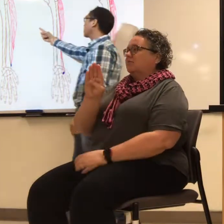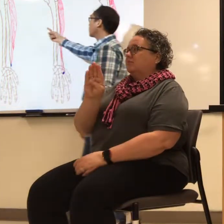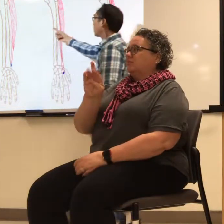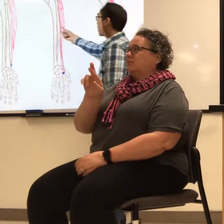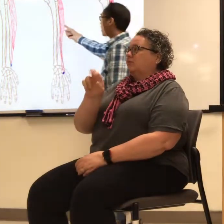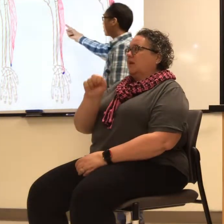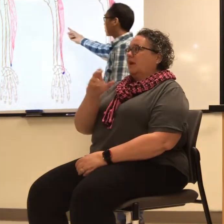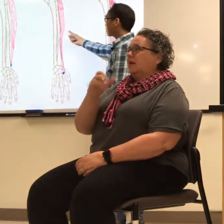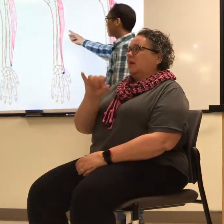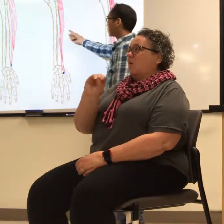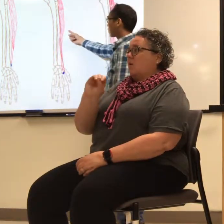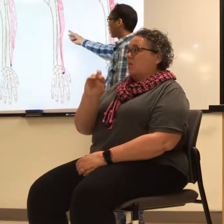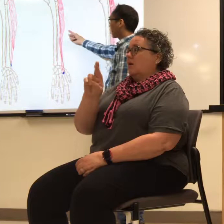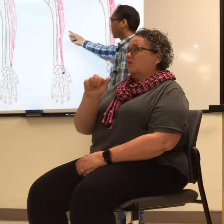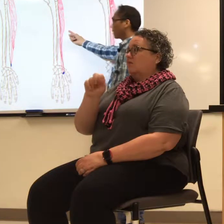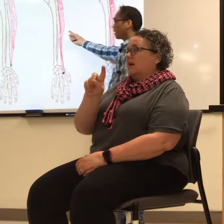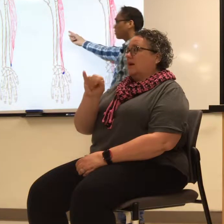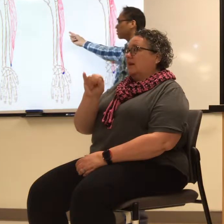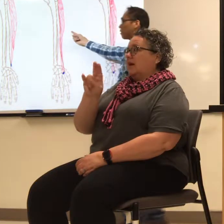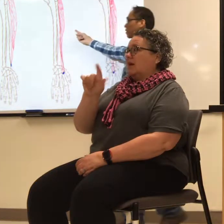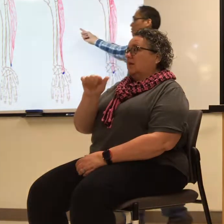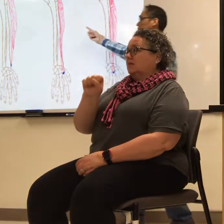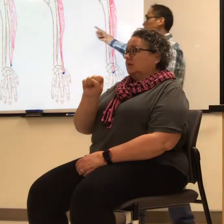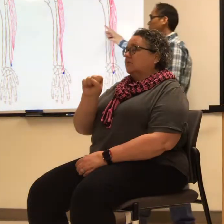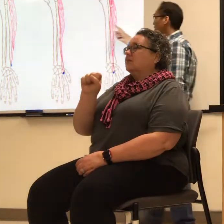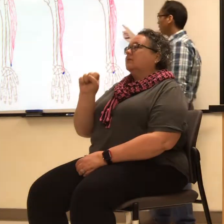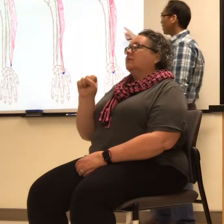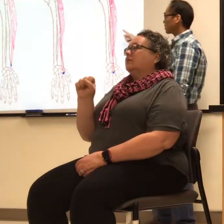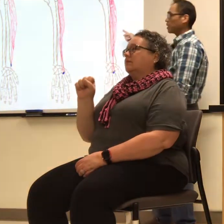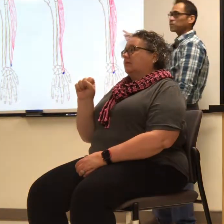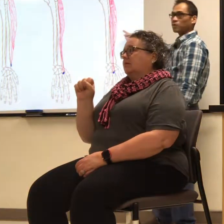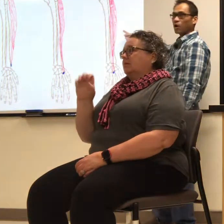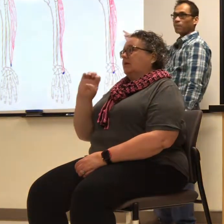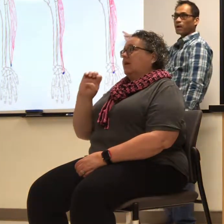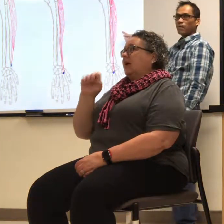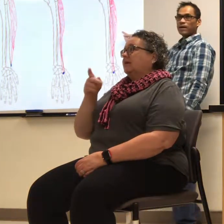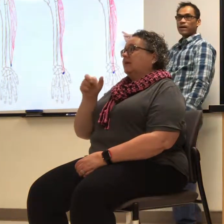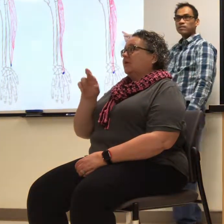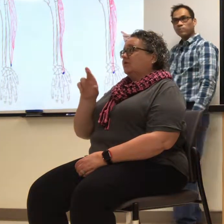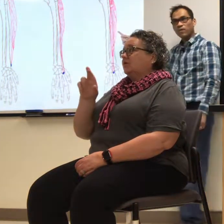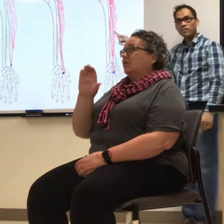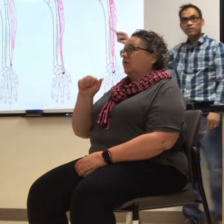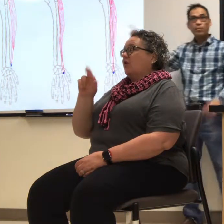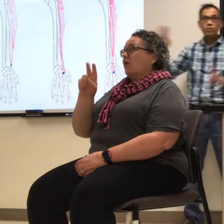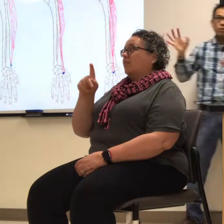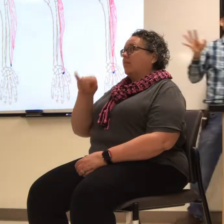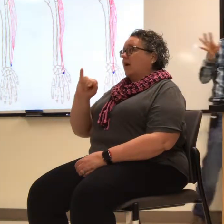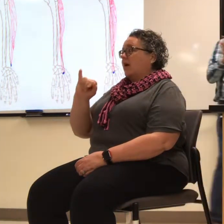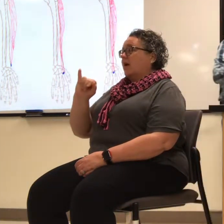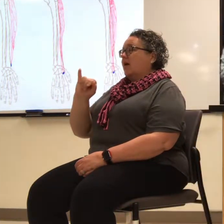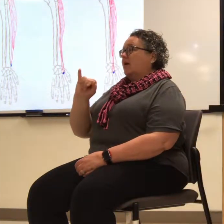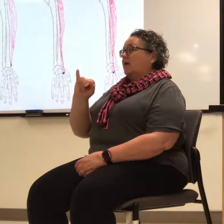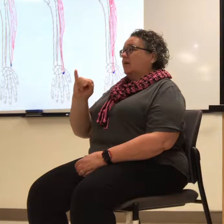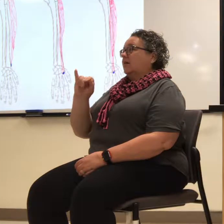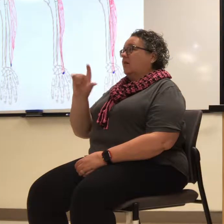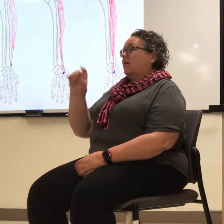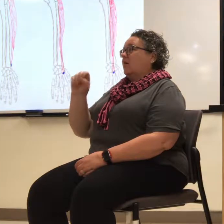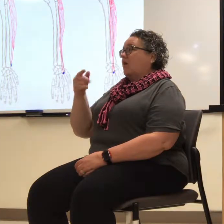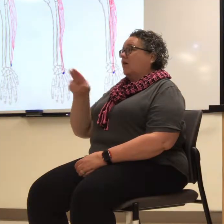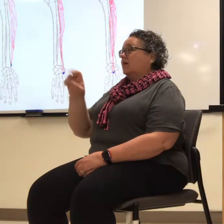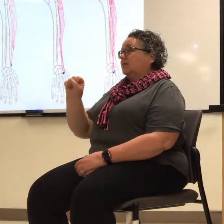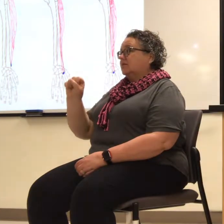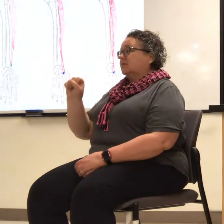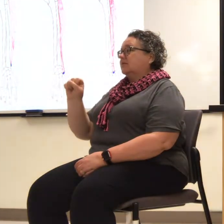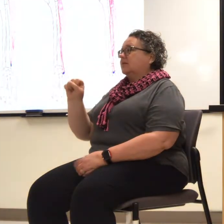Brachioradialis. And then extensor radialis longus and extensor radialis brevis. And when you look for them on the